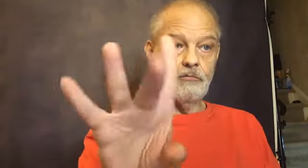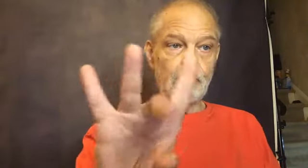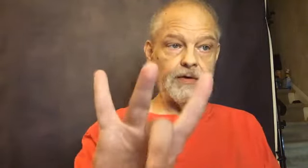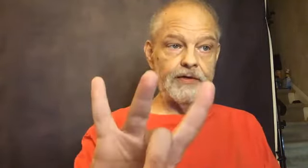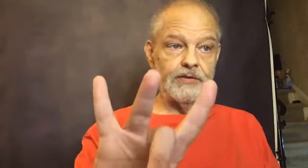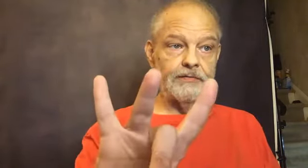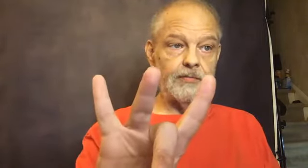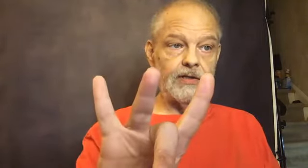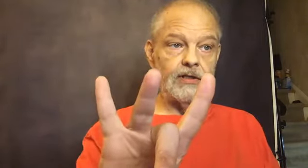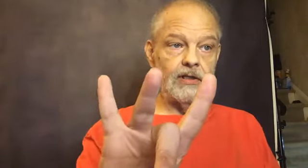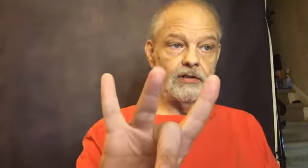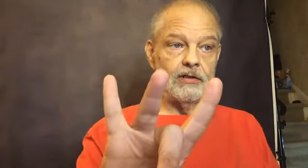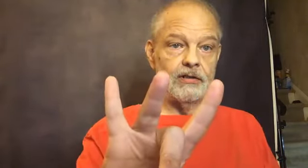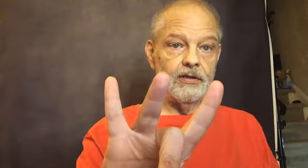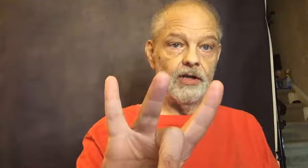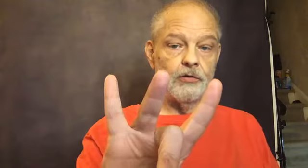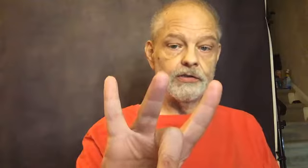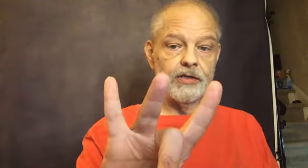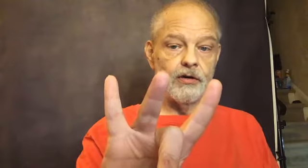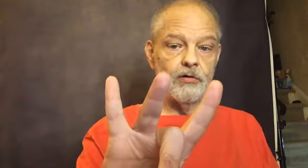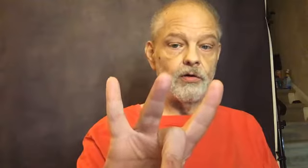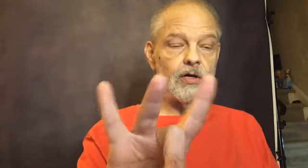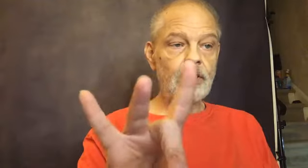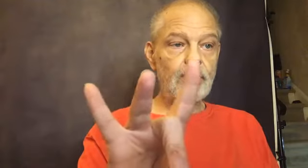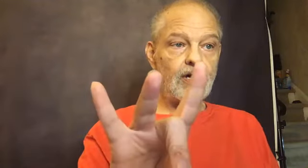Remember, there's a flip in the numbers that go